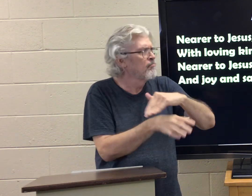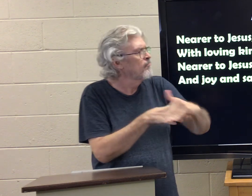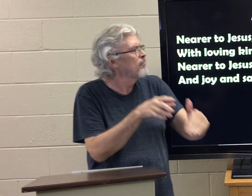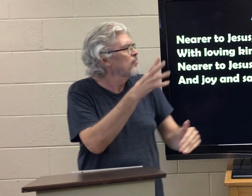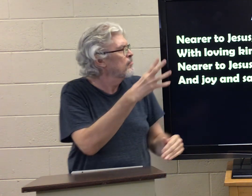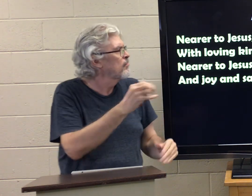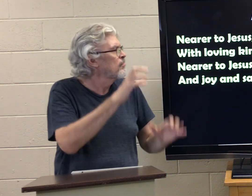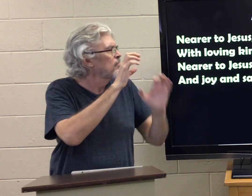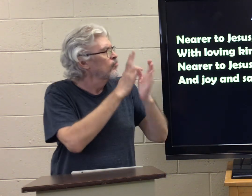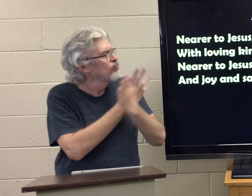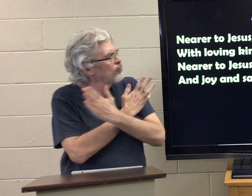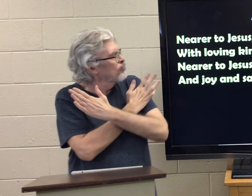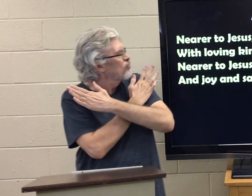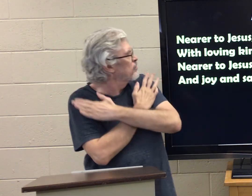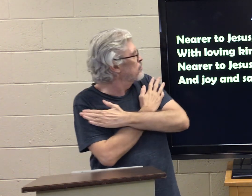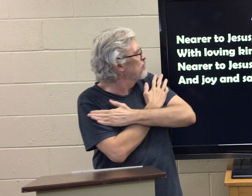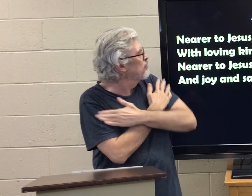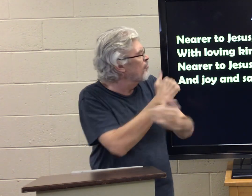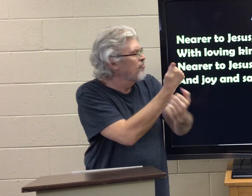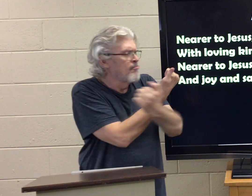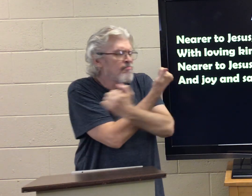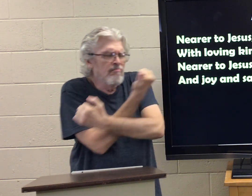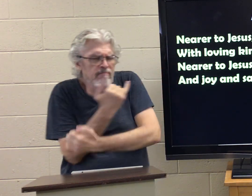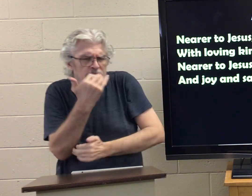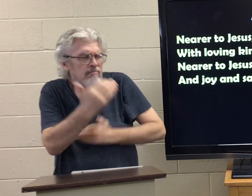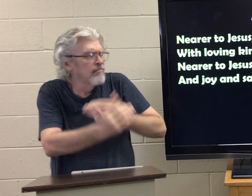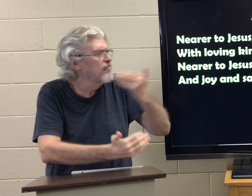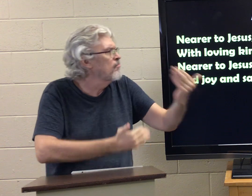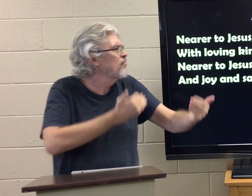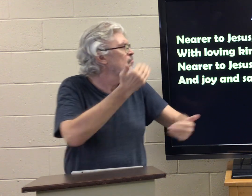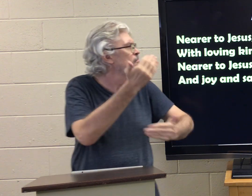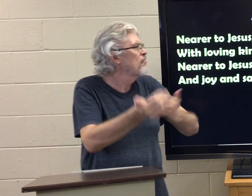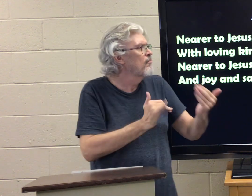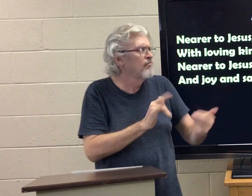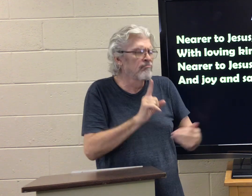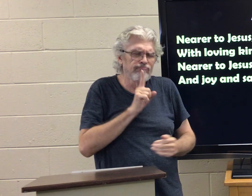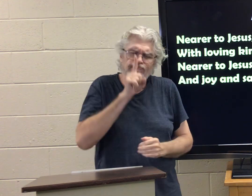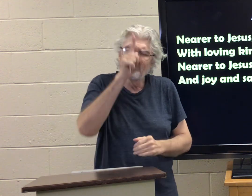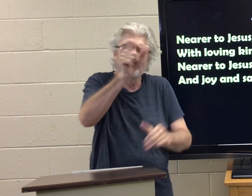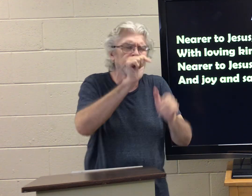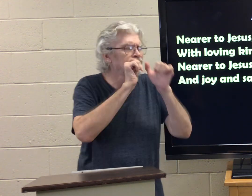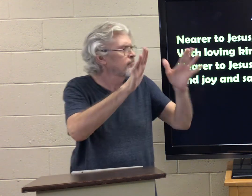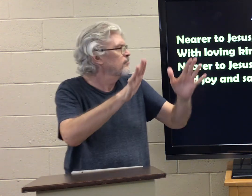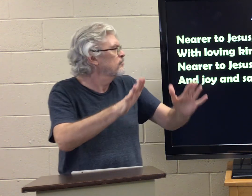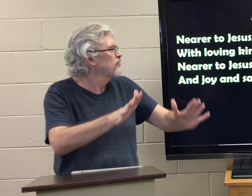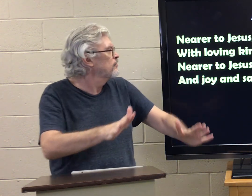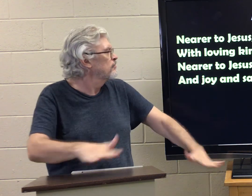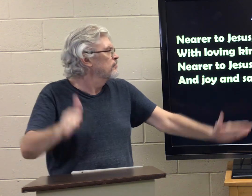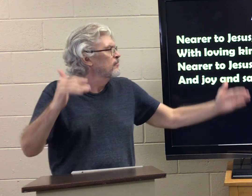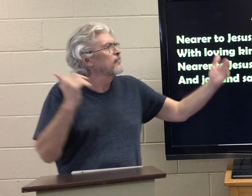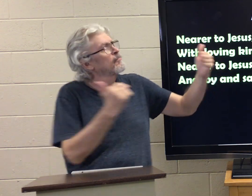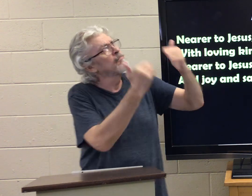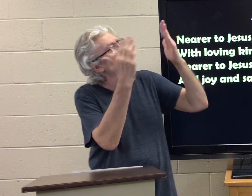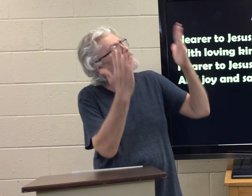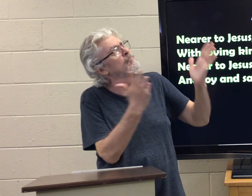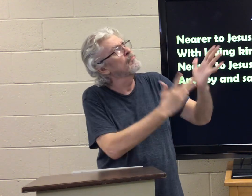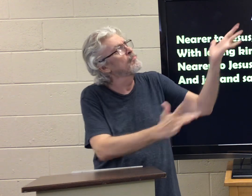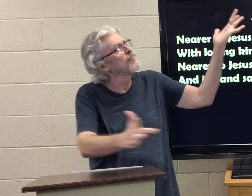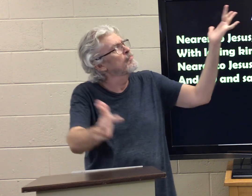and rest. With loving kindness, I surely am blessed. Nearer